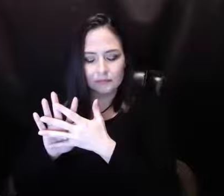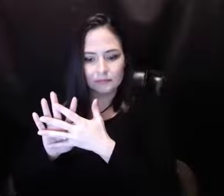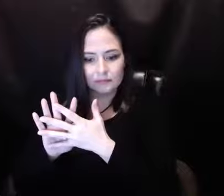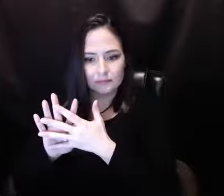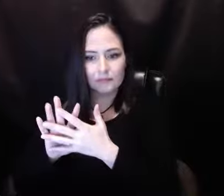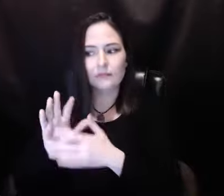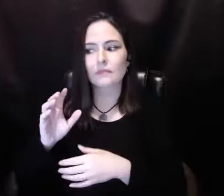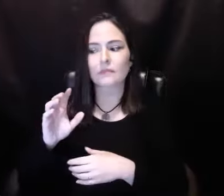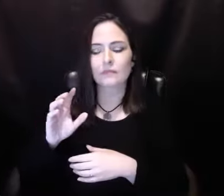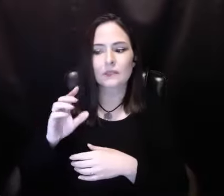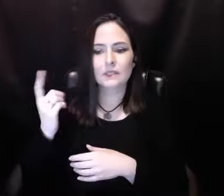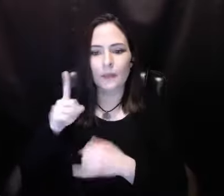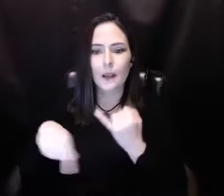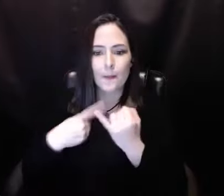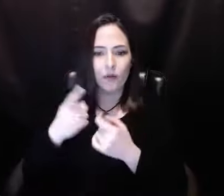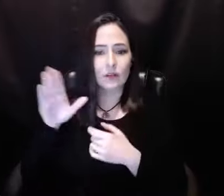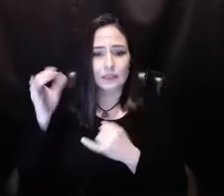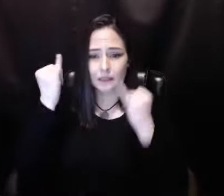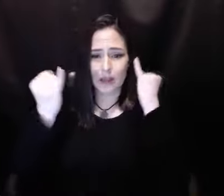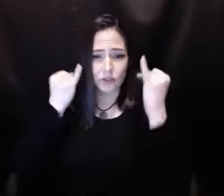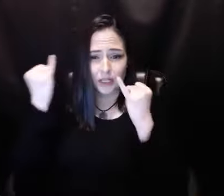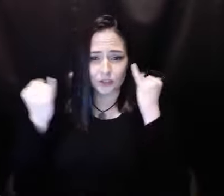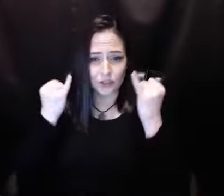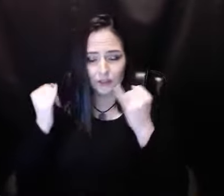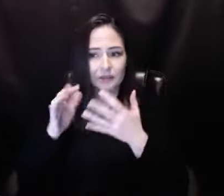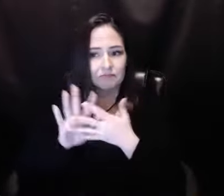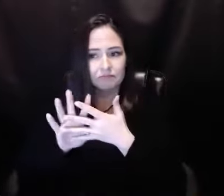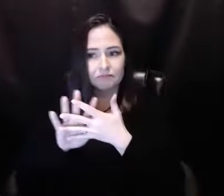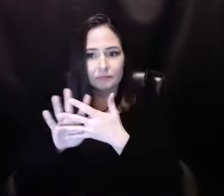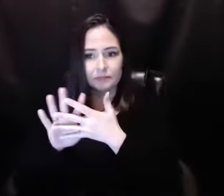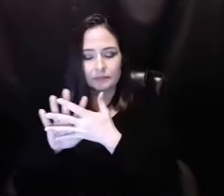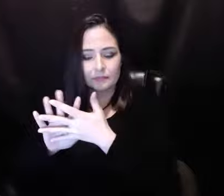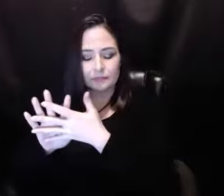having children, so I thought this is a match made, and it was.